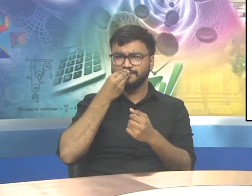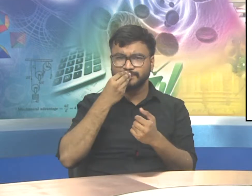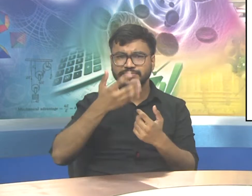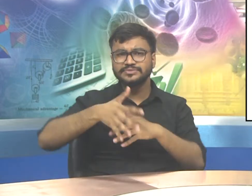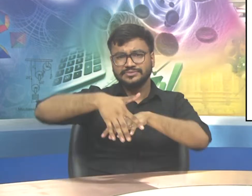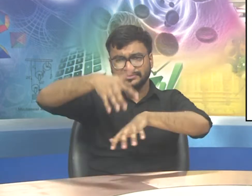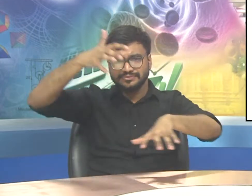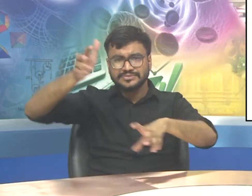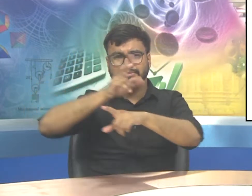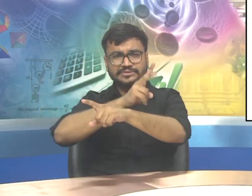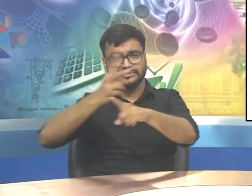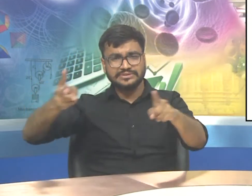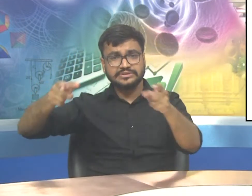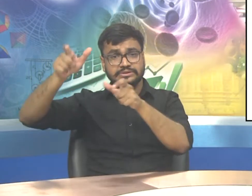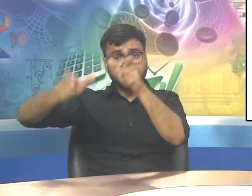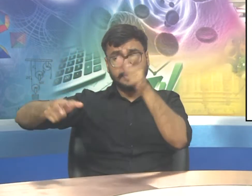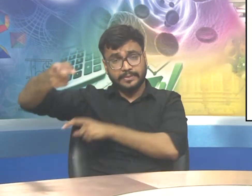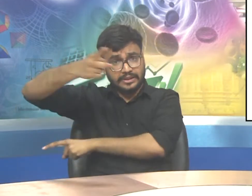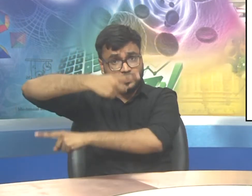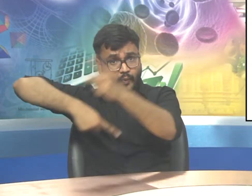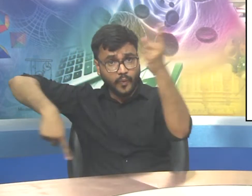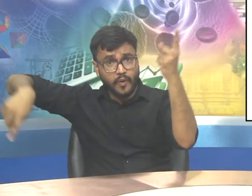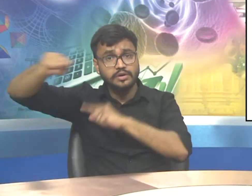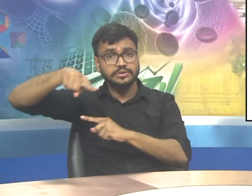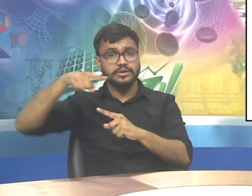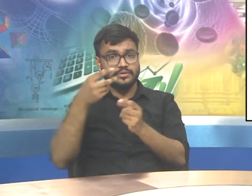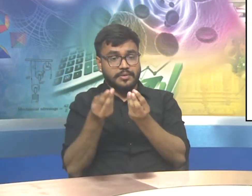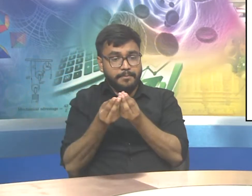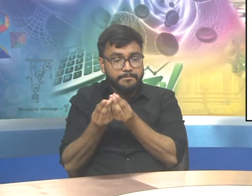Because of better farming and animal rearing,